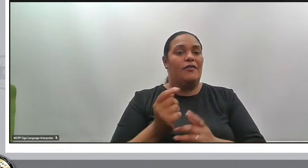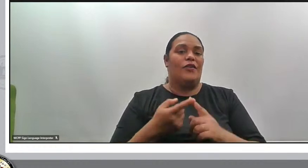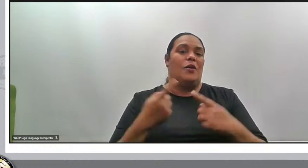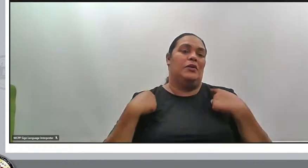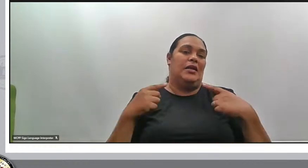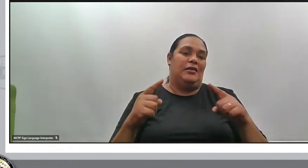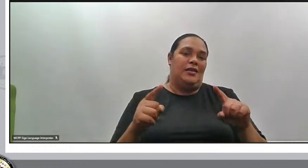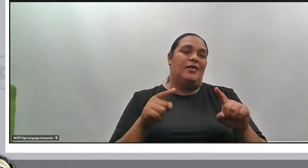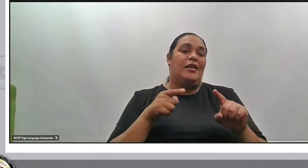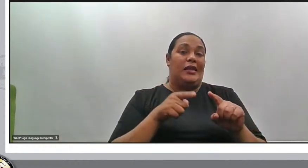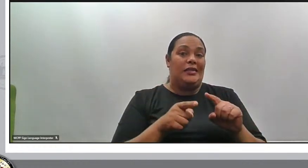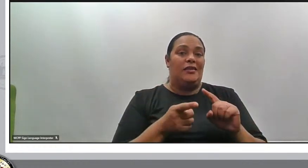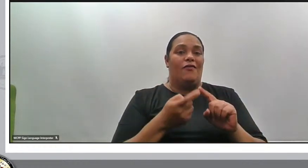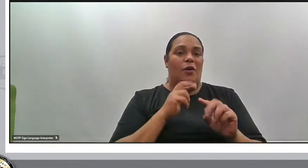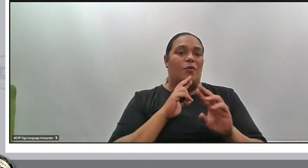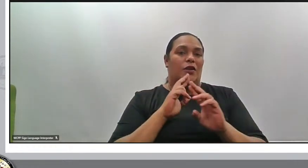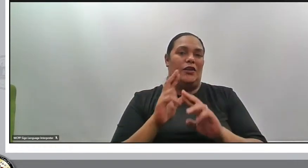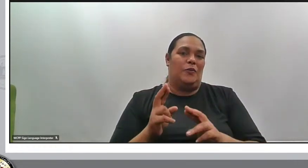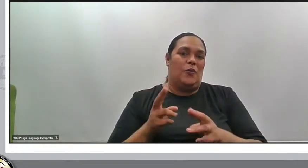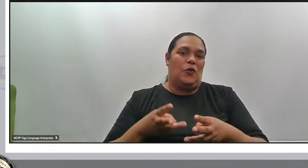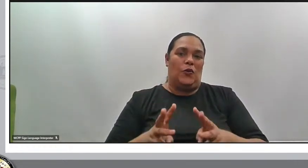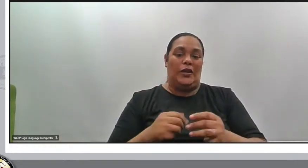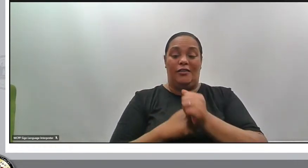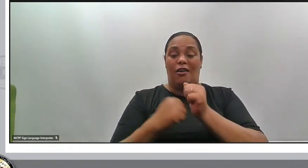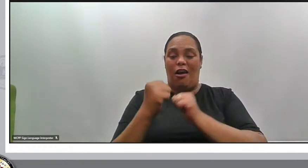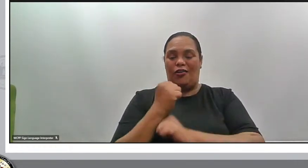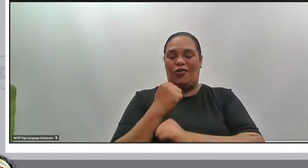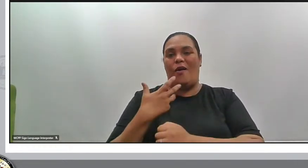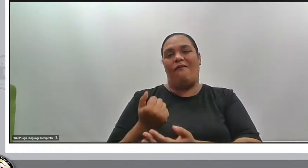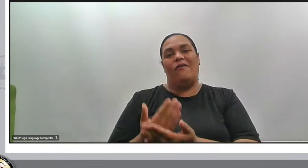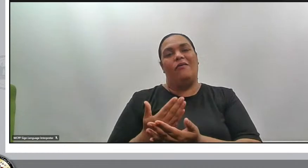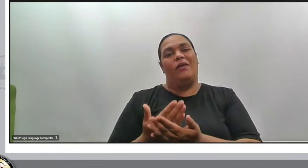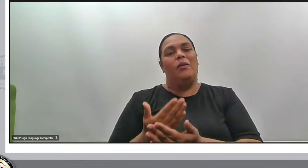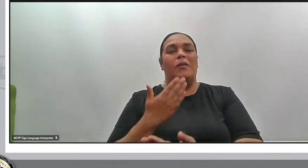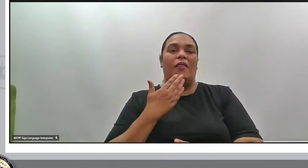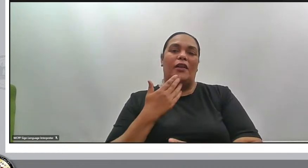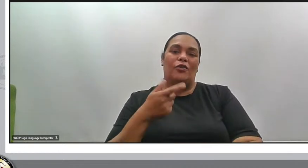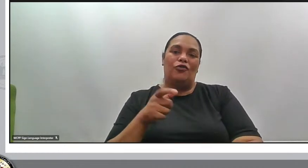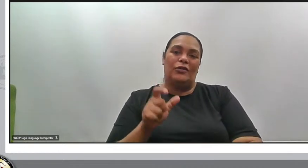that will come out in the reporting that we will have available. Thank you, Chair.